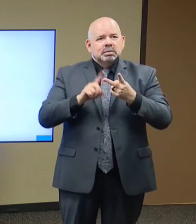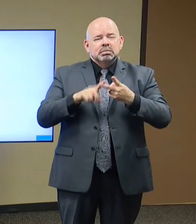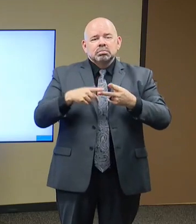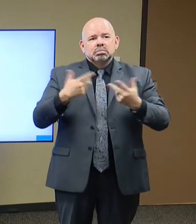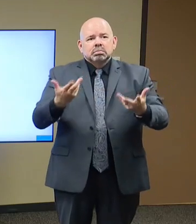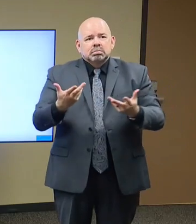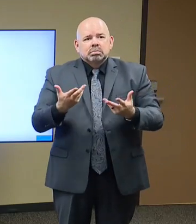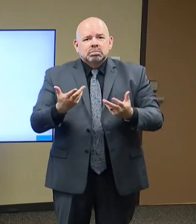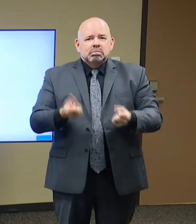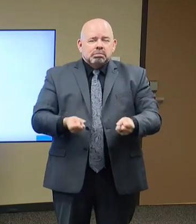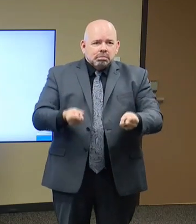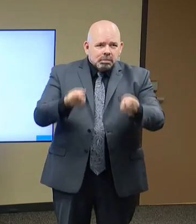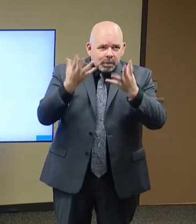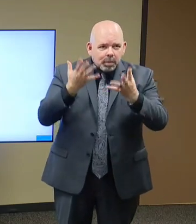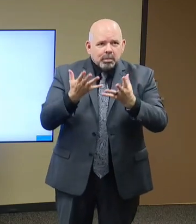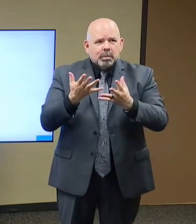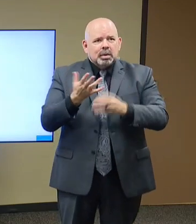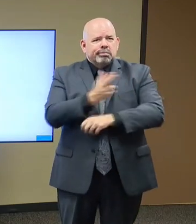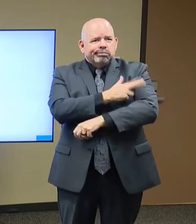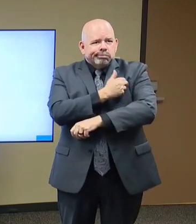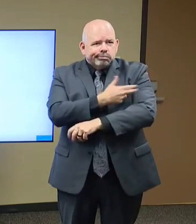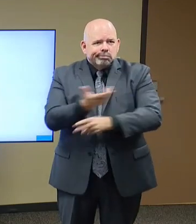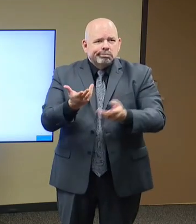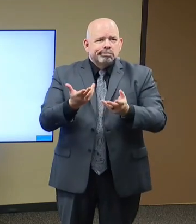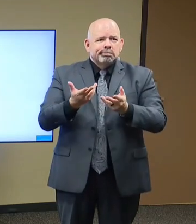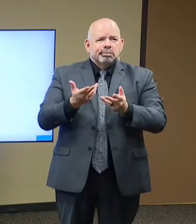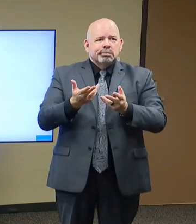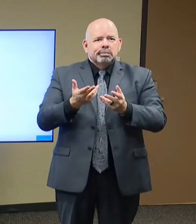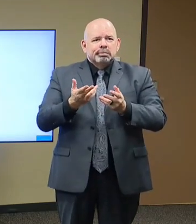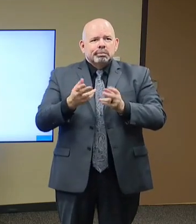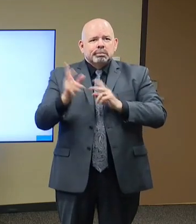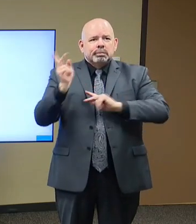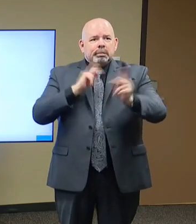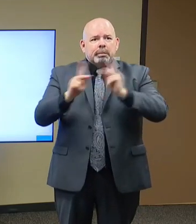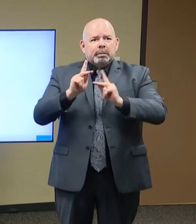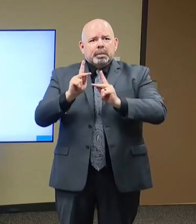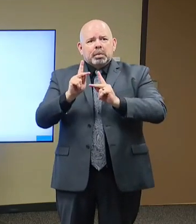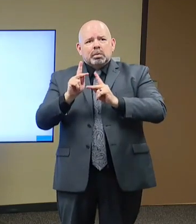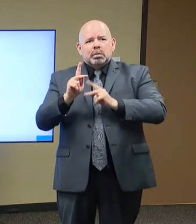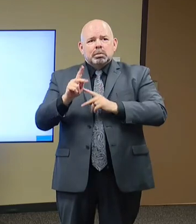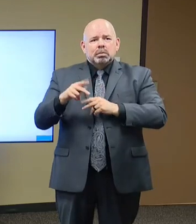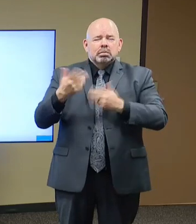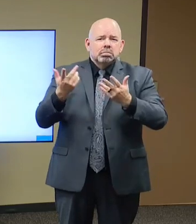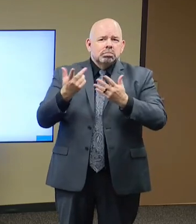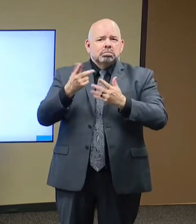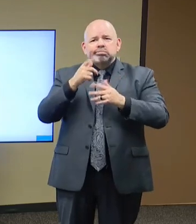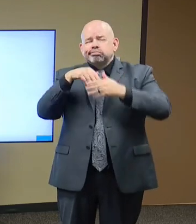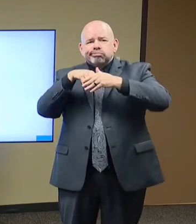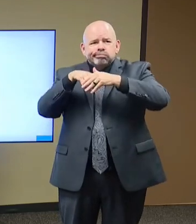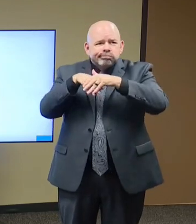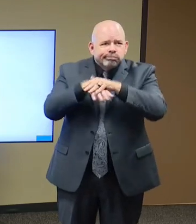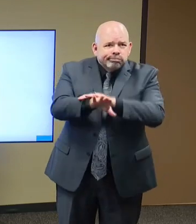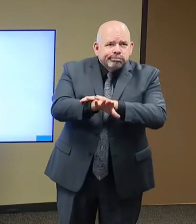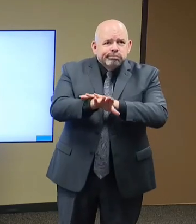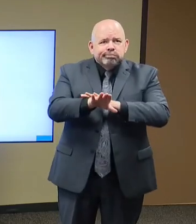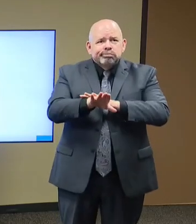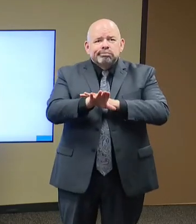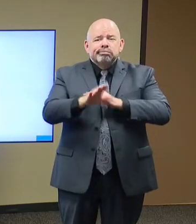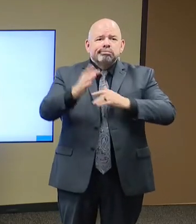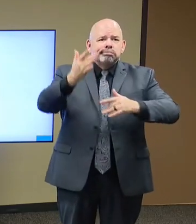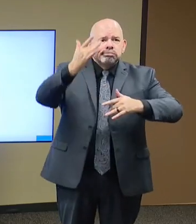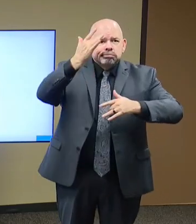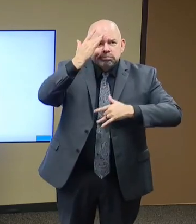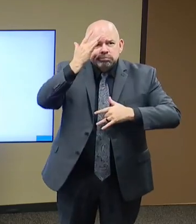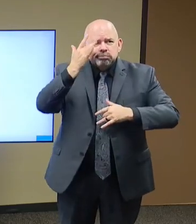how accessible for symptomatic, asymptomatic, high-risk individuals and contacts to